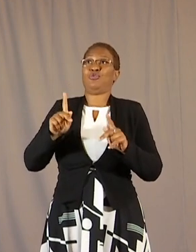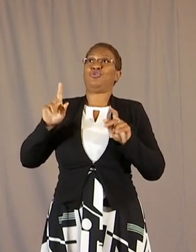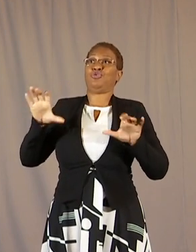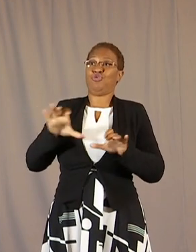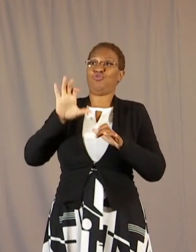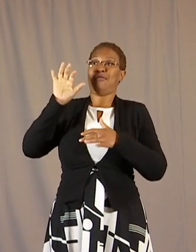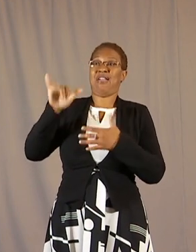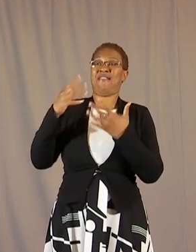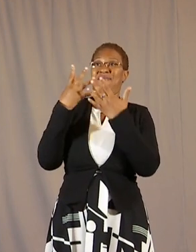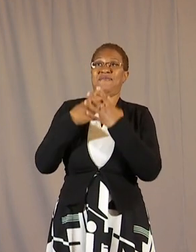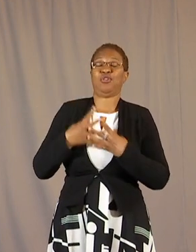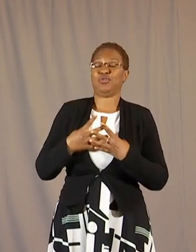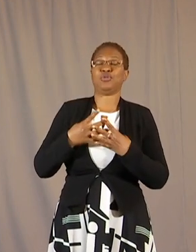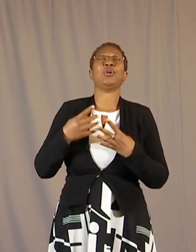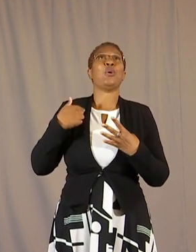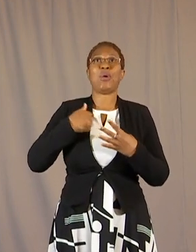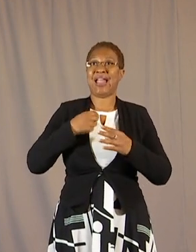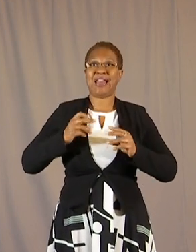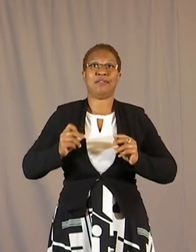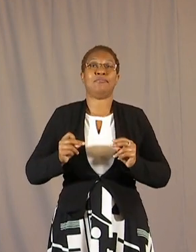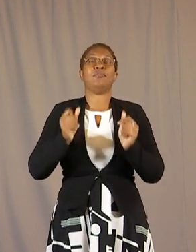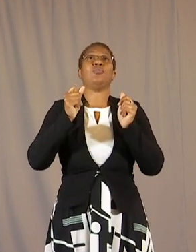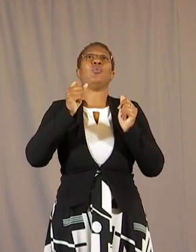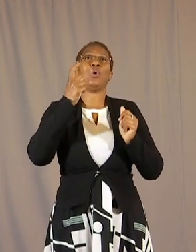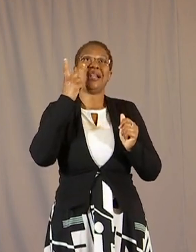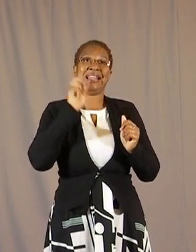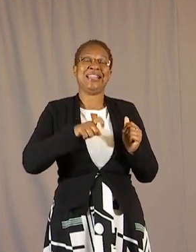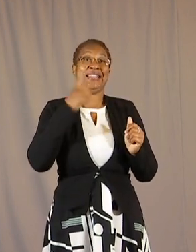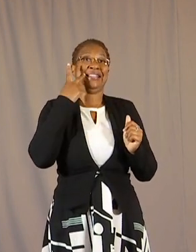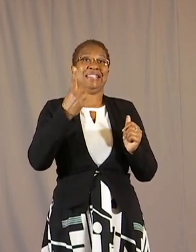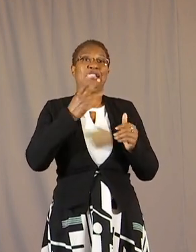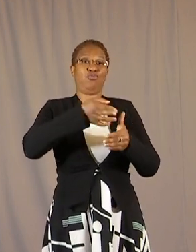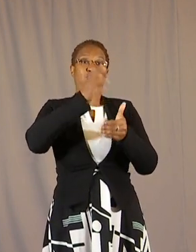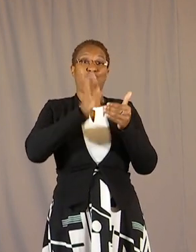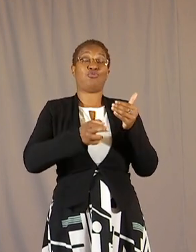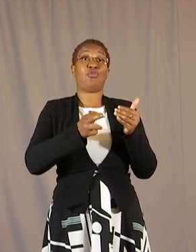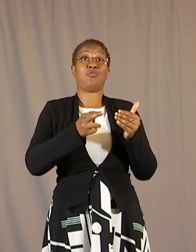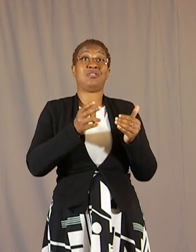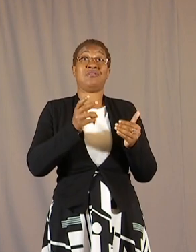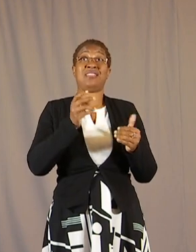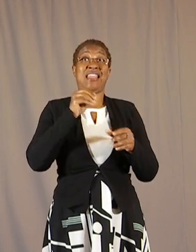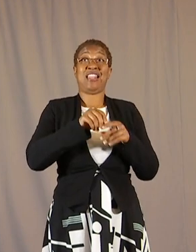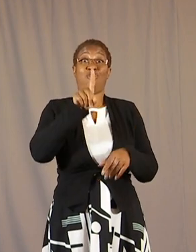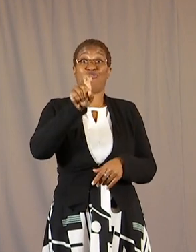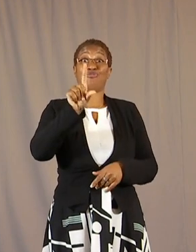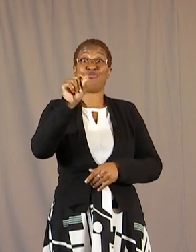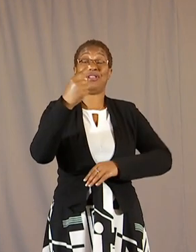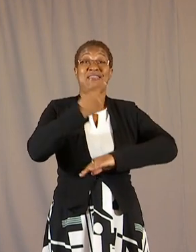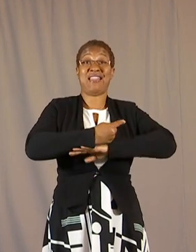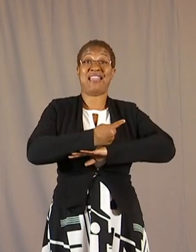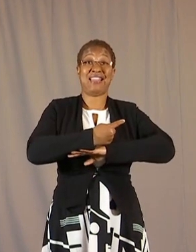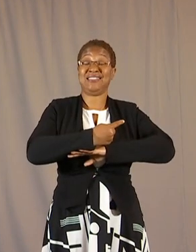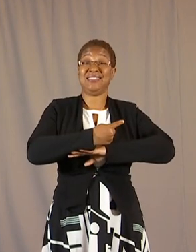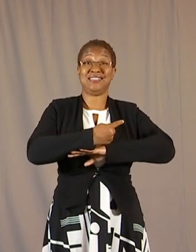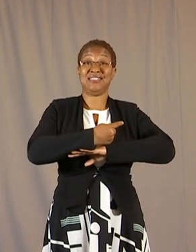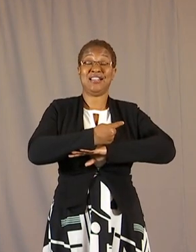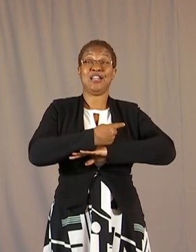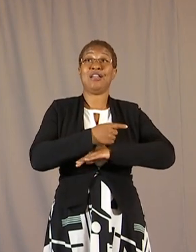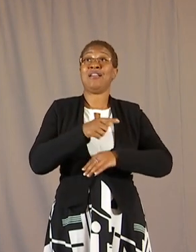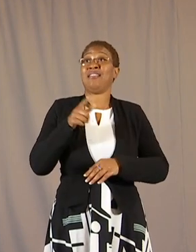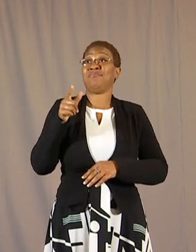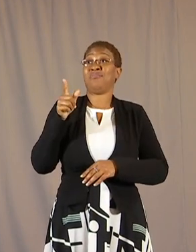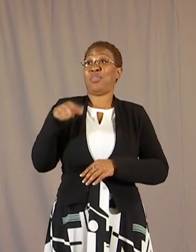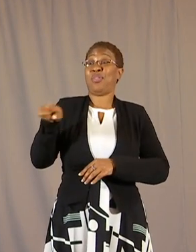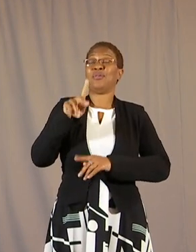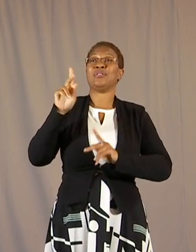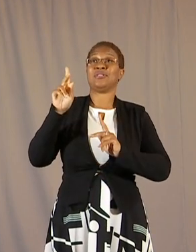can get this done. Tommy's looking for deliverables in, you know, 120 days. Literally, they had 3 to 4 months